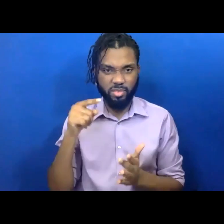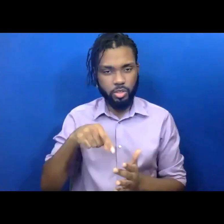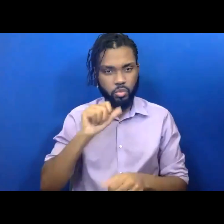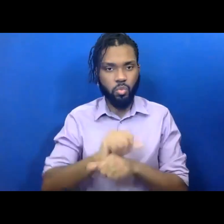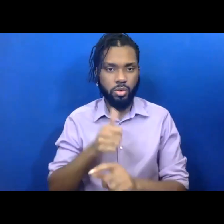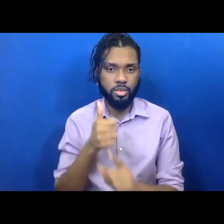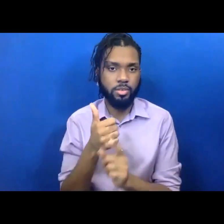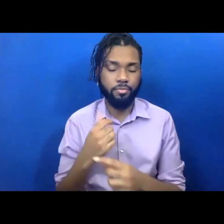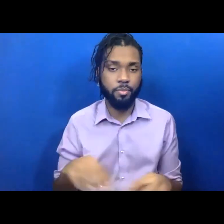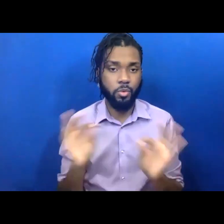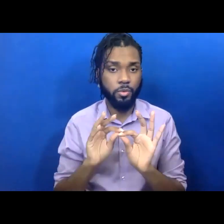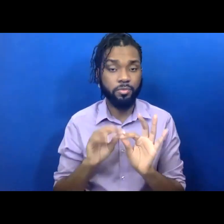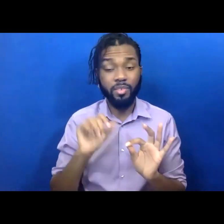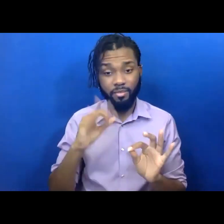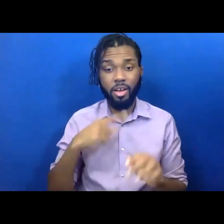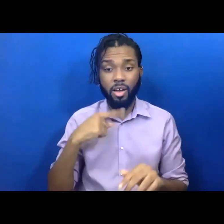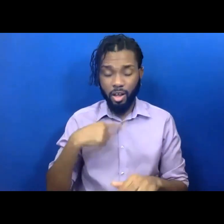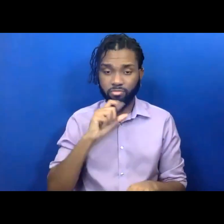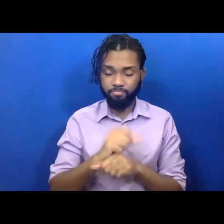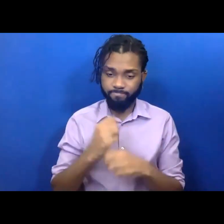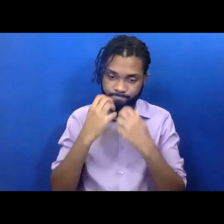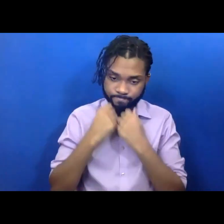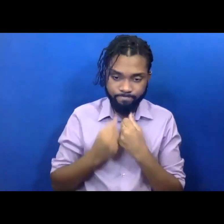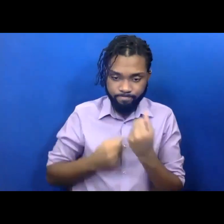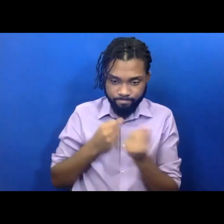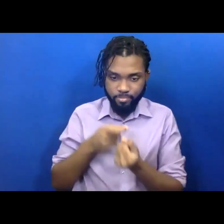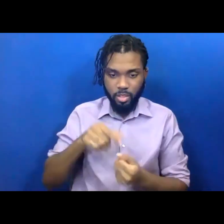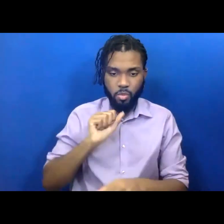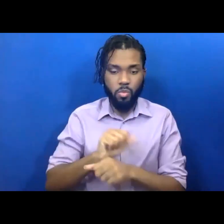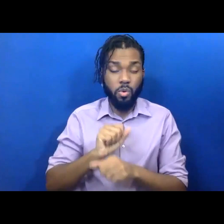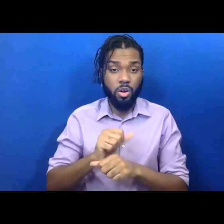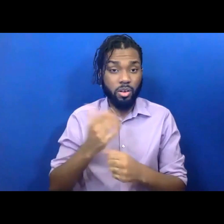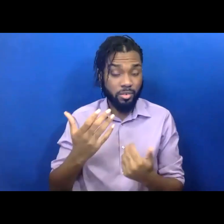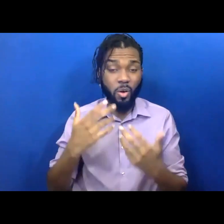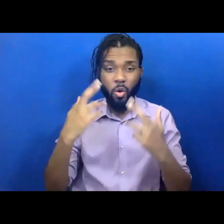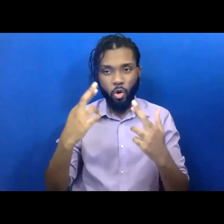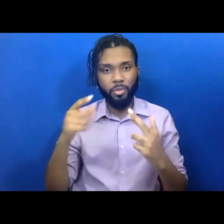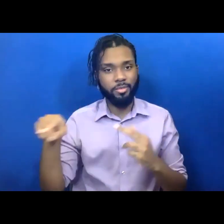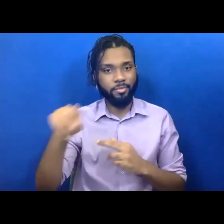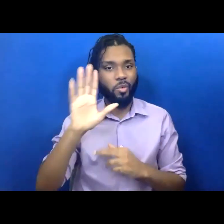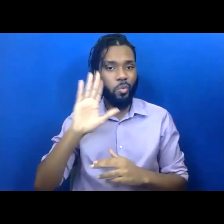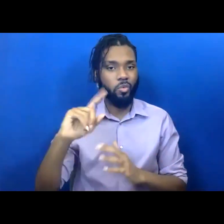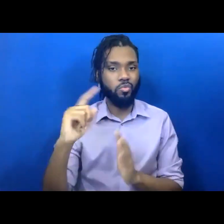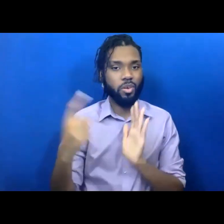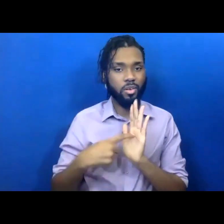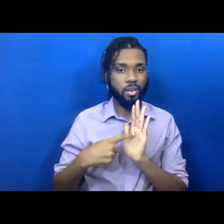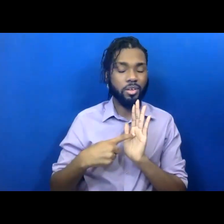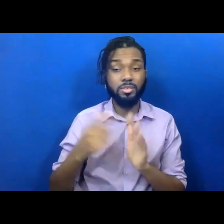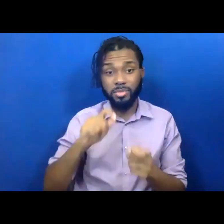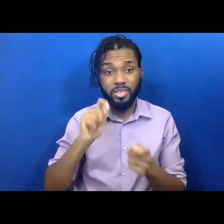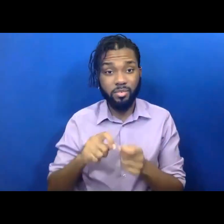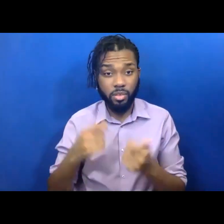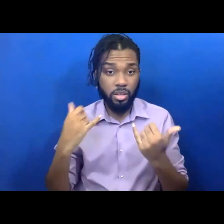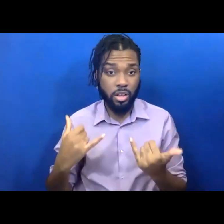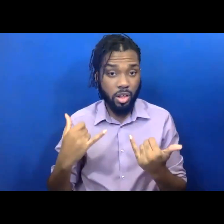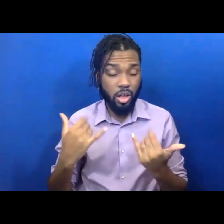I think if I believe in this work, then hopefully this is the kind of thing that will be recognized, especially given that we are now in a moment where there